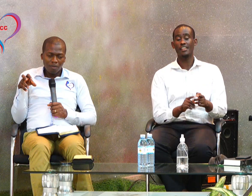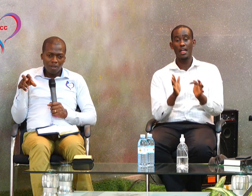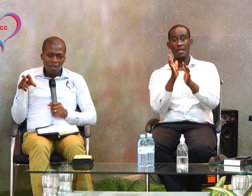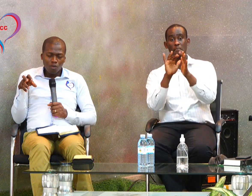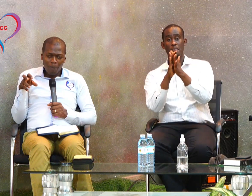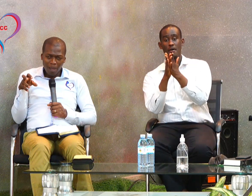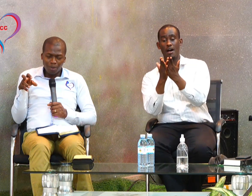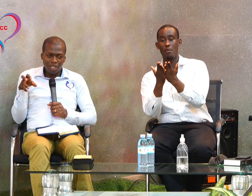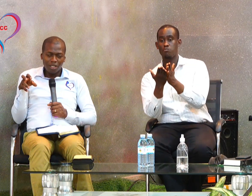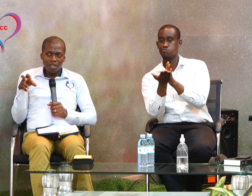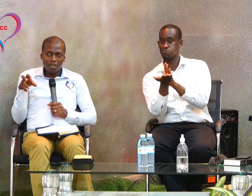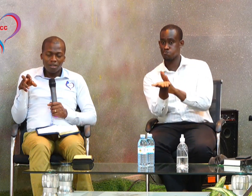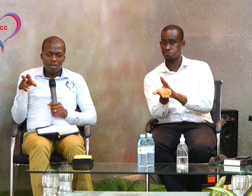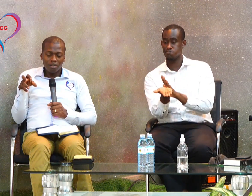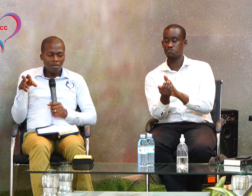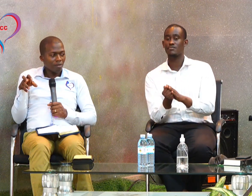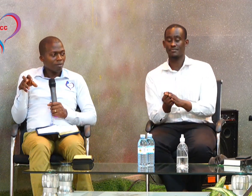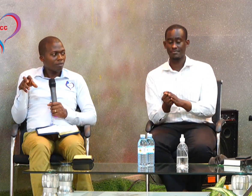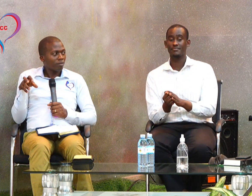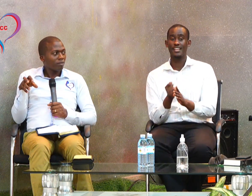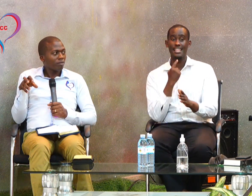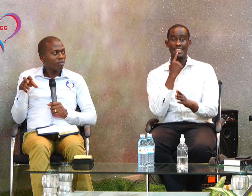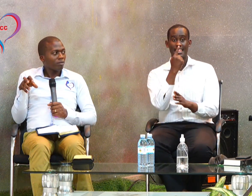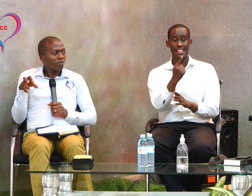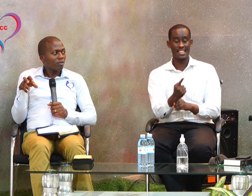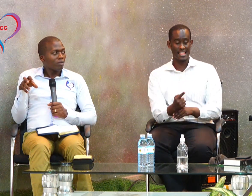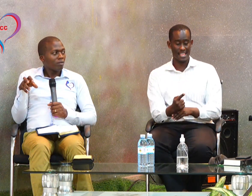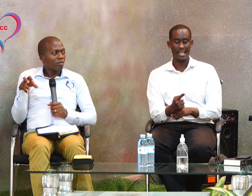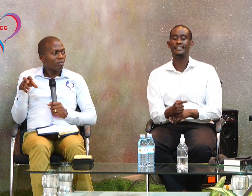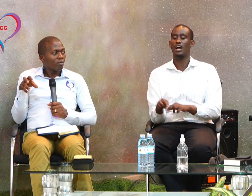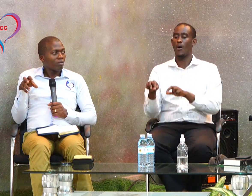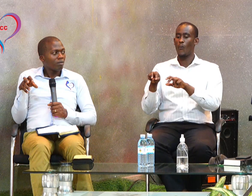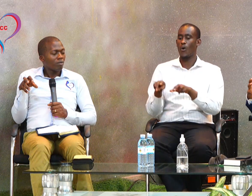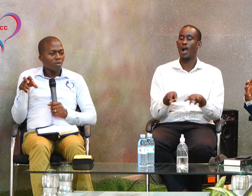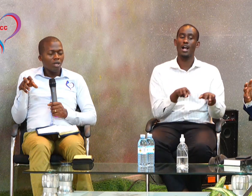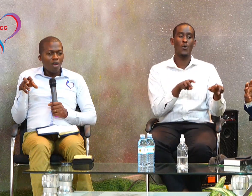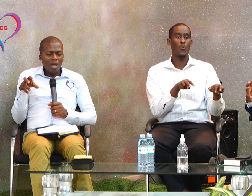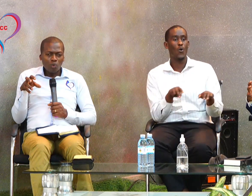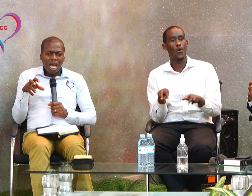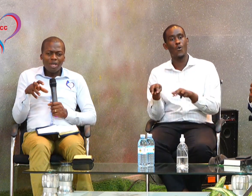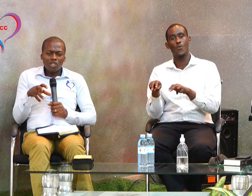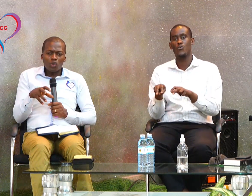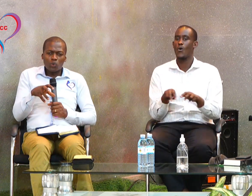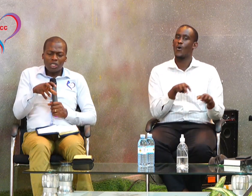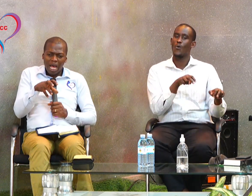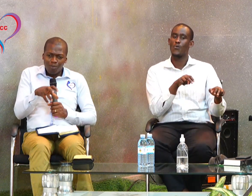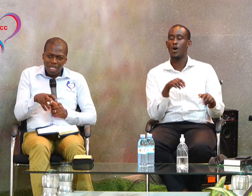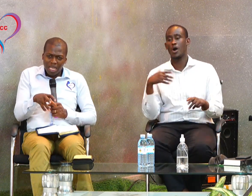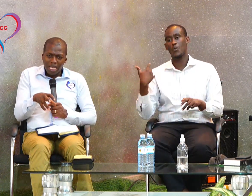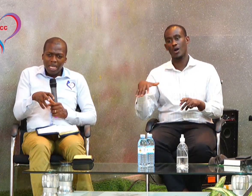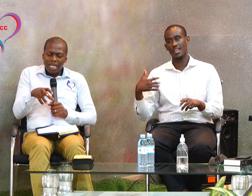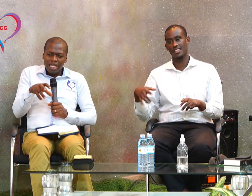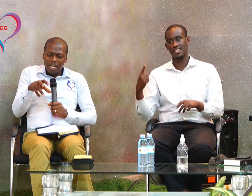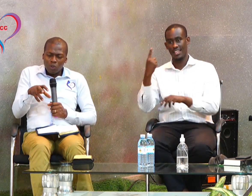Bible, mu Bible, they have told us to walk worthy of the call. Batugambye nti no